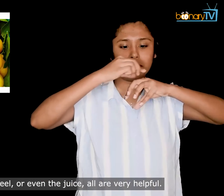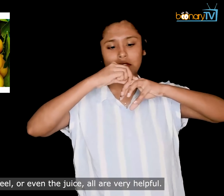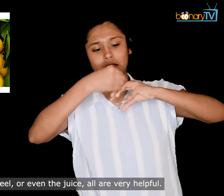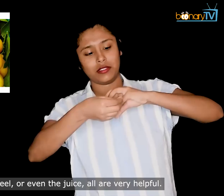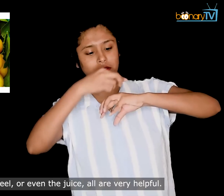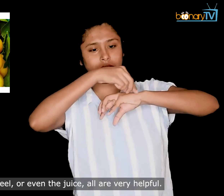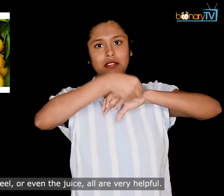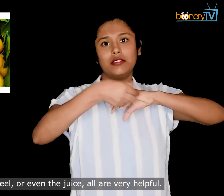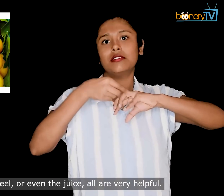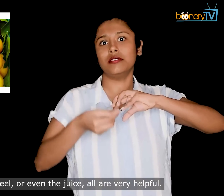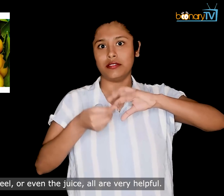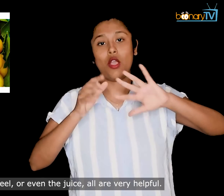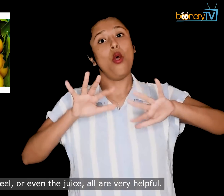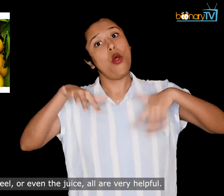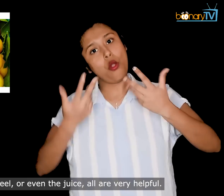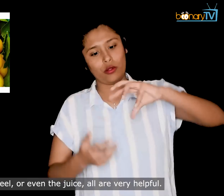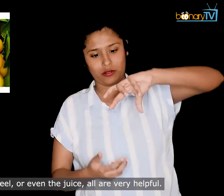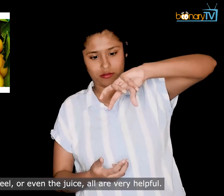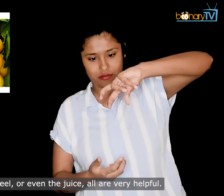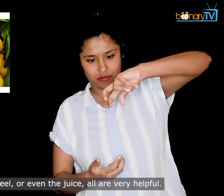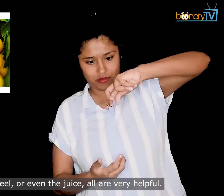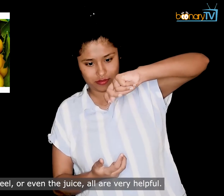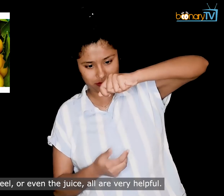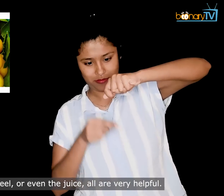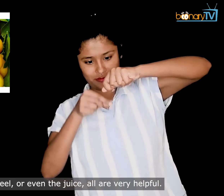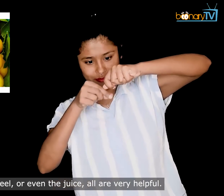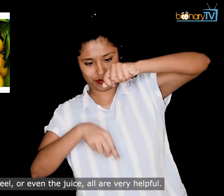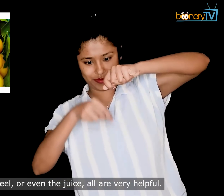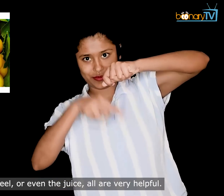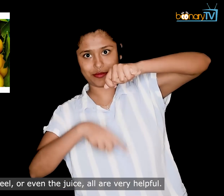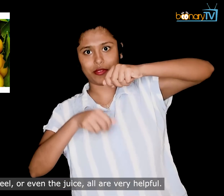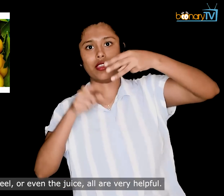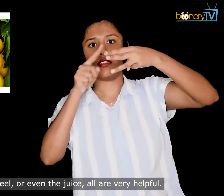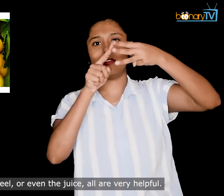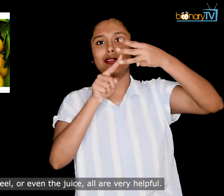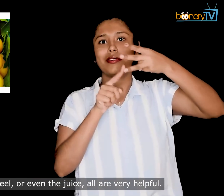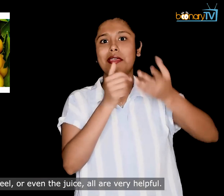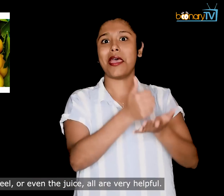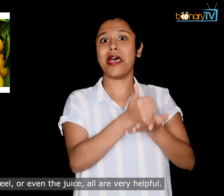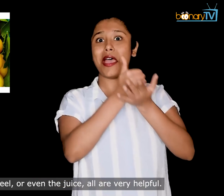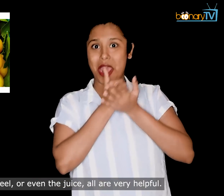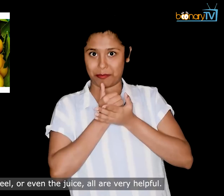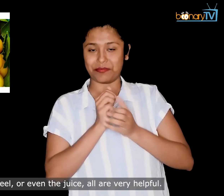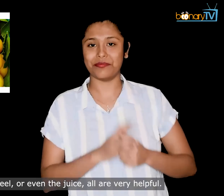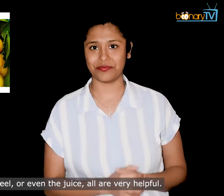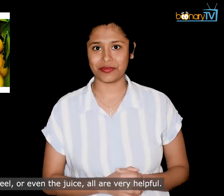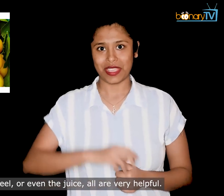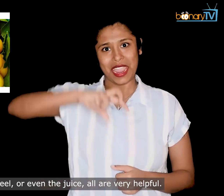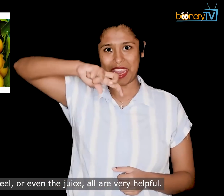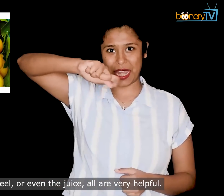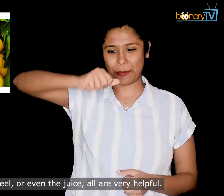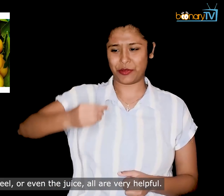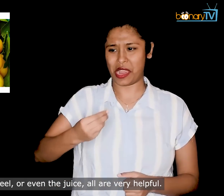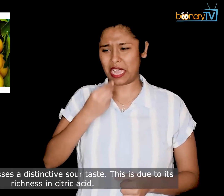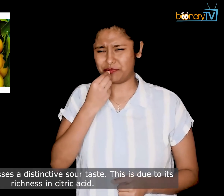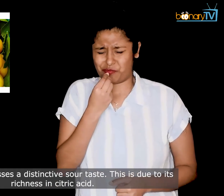peel, or even the juice, all are very helpful. The